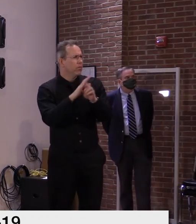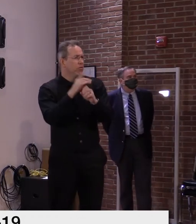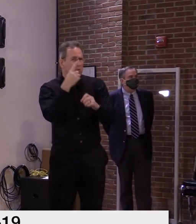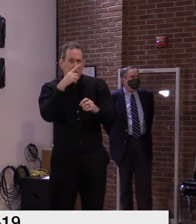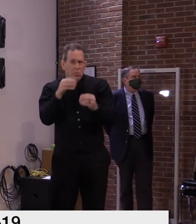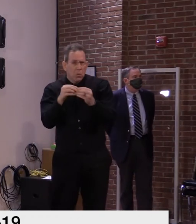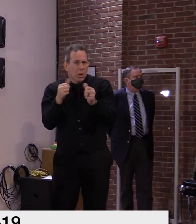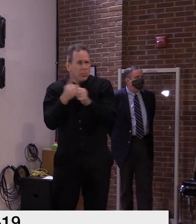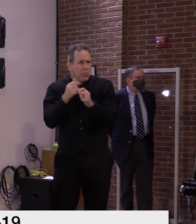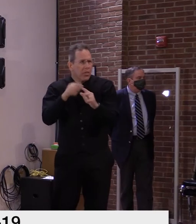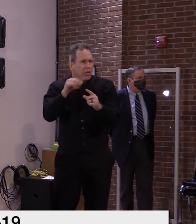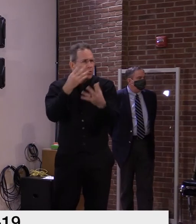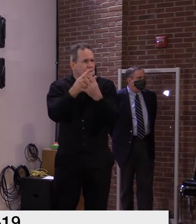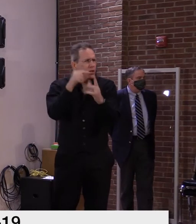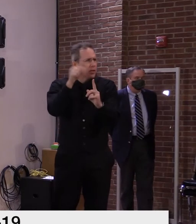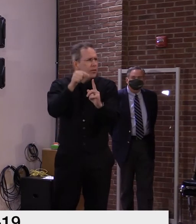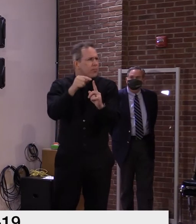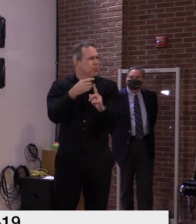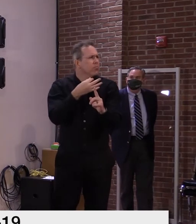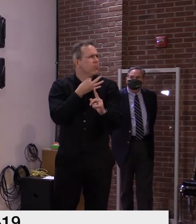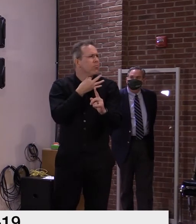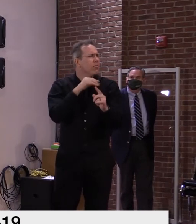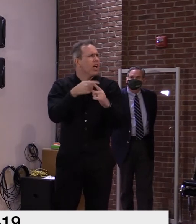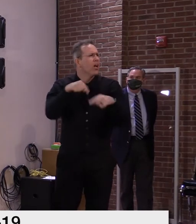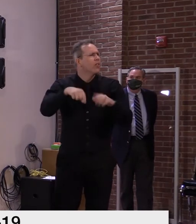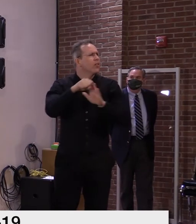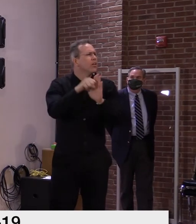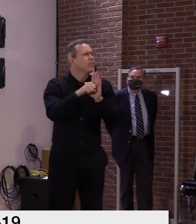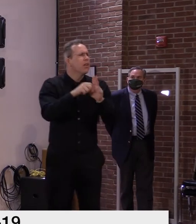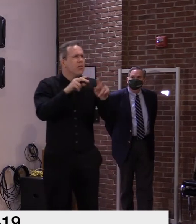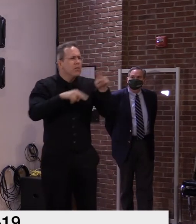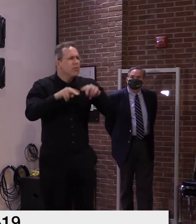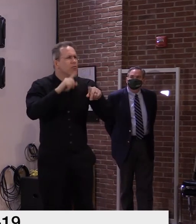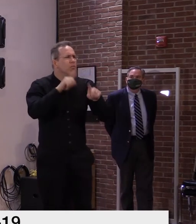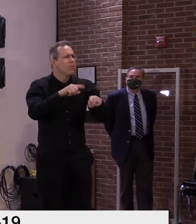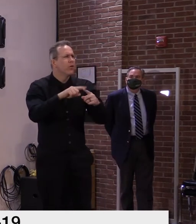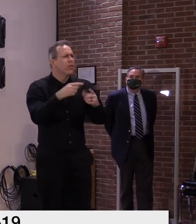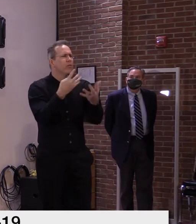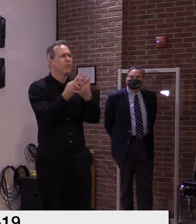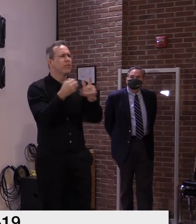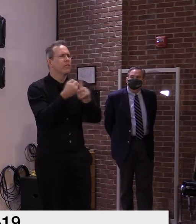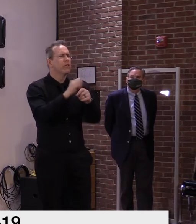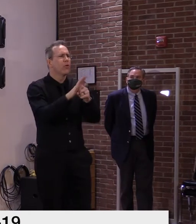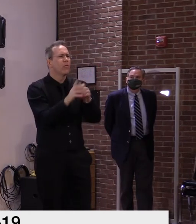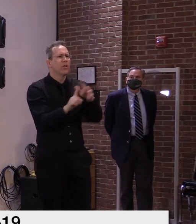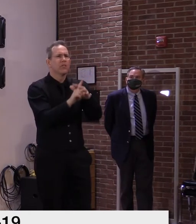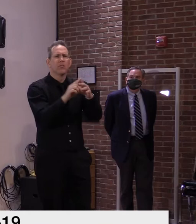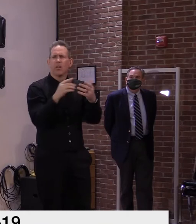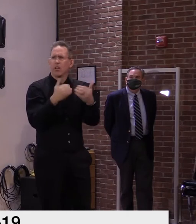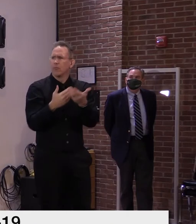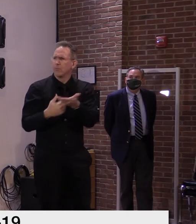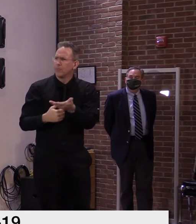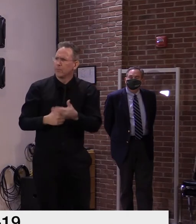is doing to kind of respond to that surge in cases there. Yeah, Secretary Smith.